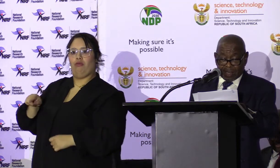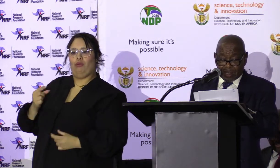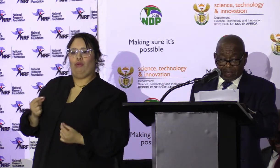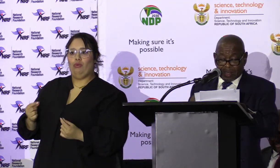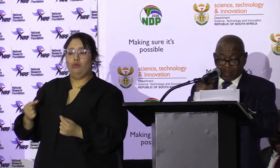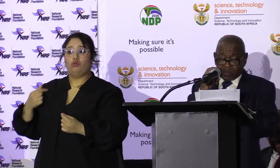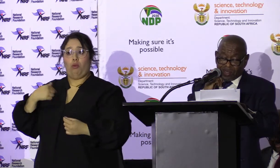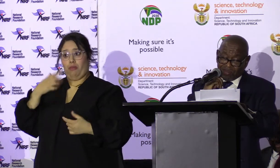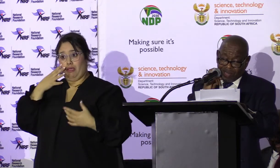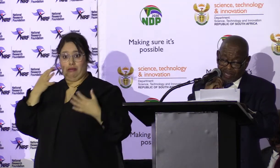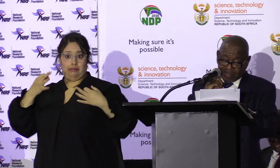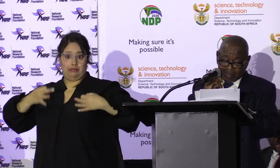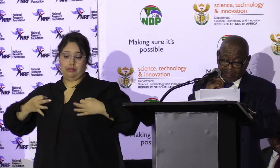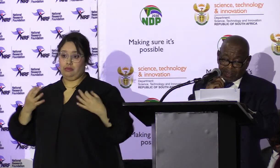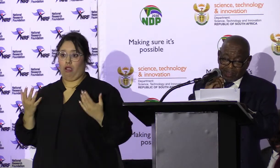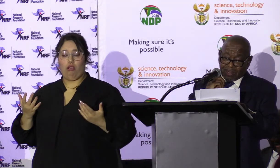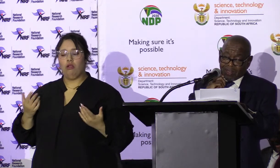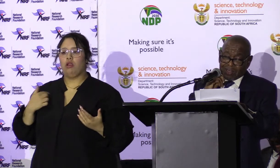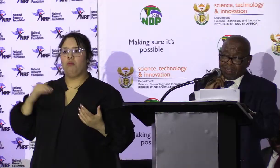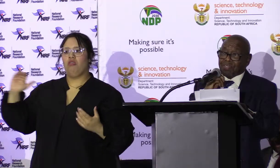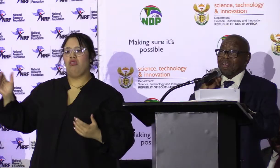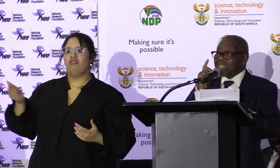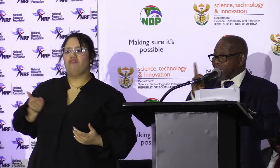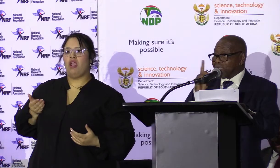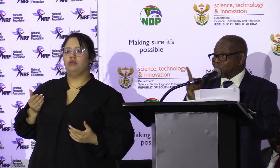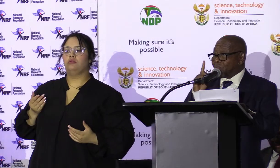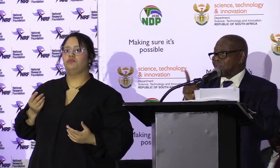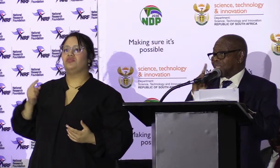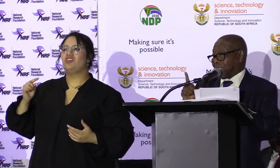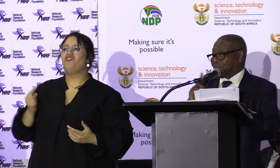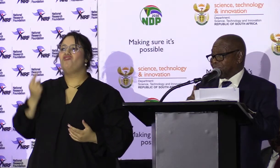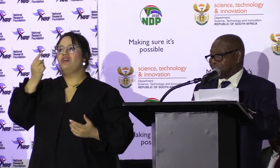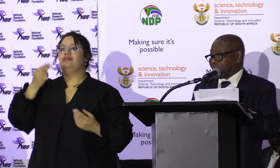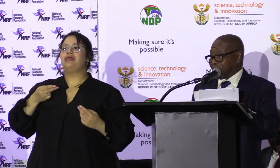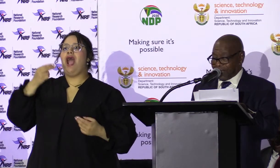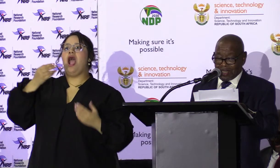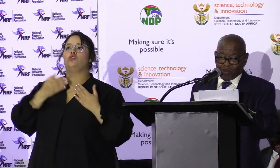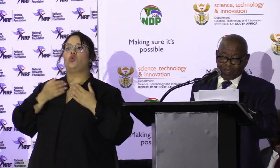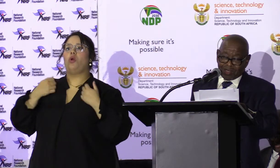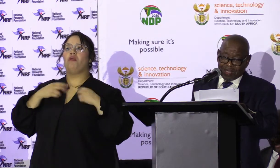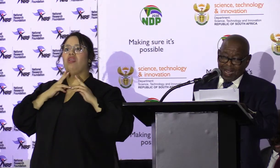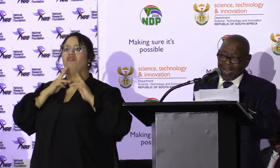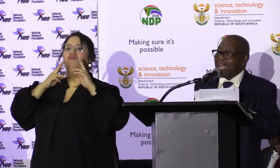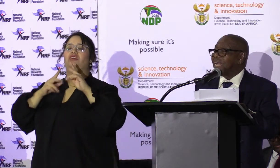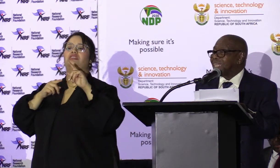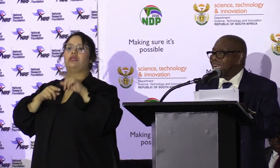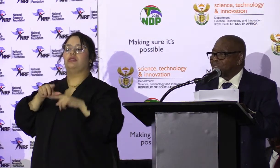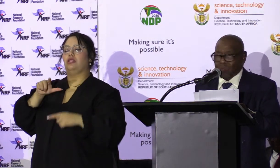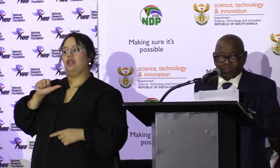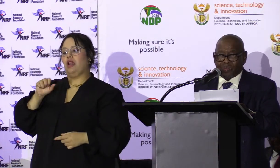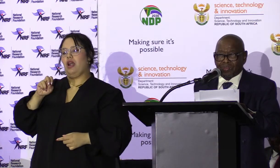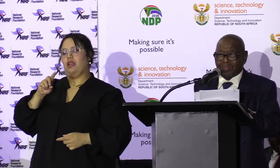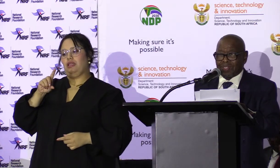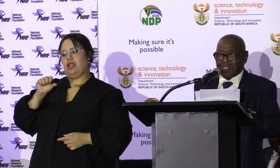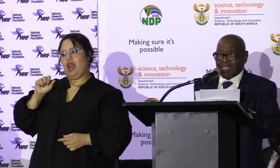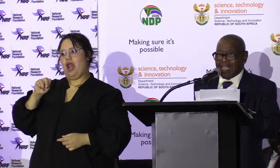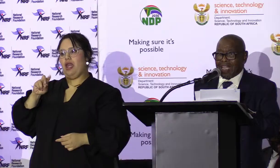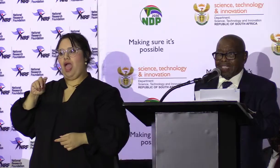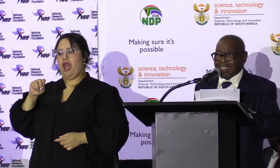So I decided then to invite the first high school that I visited there, which is Langani High